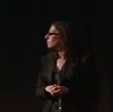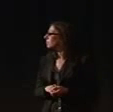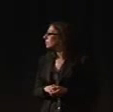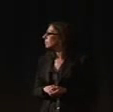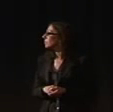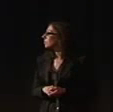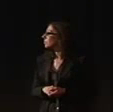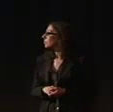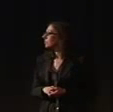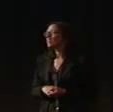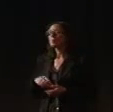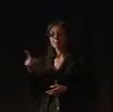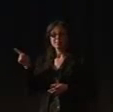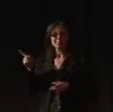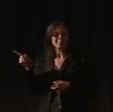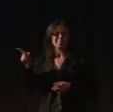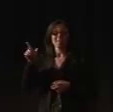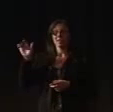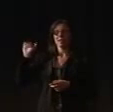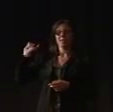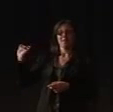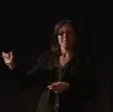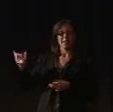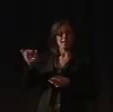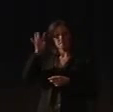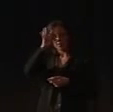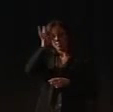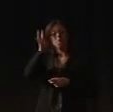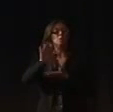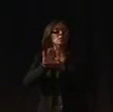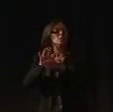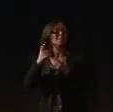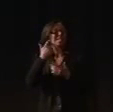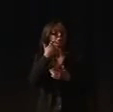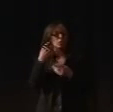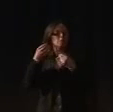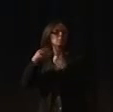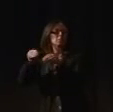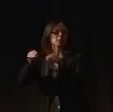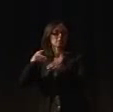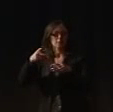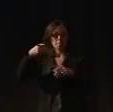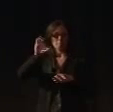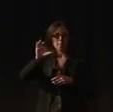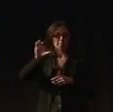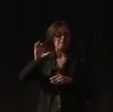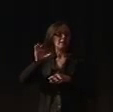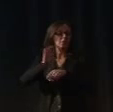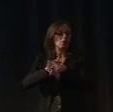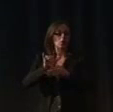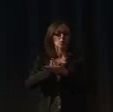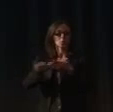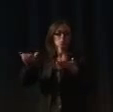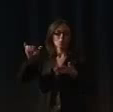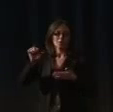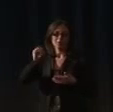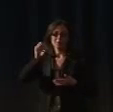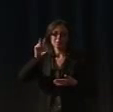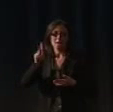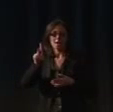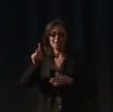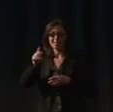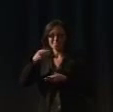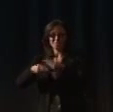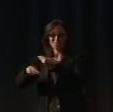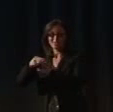at the New York Stock Exchange. So these are things that work, make a difference, will make a difference in everyday life.